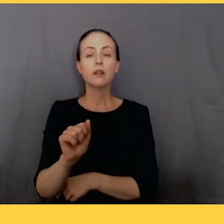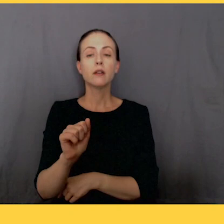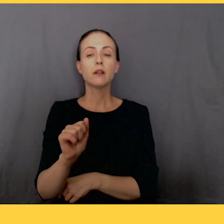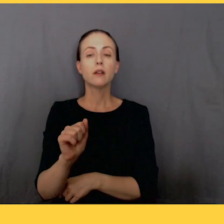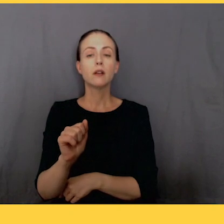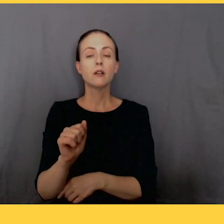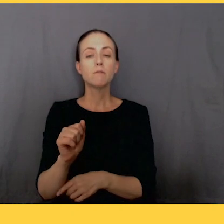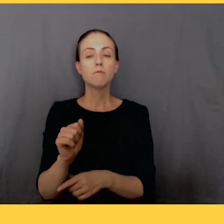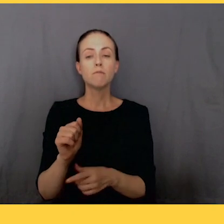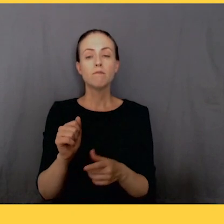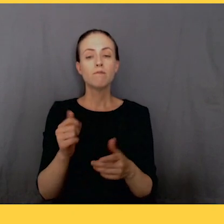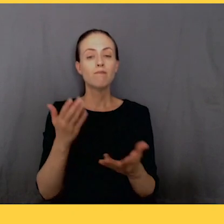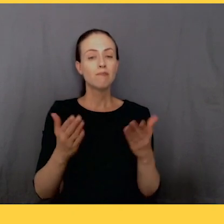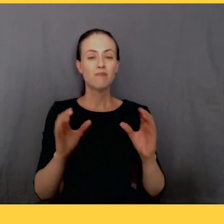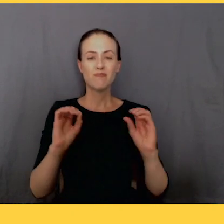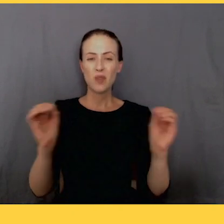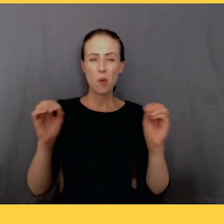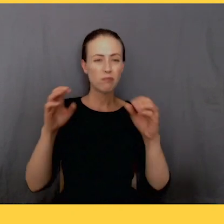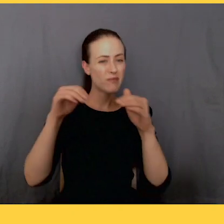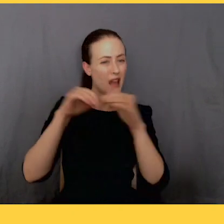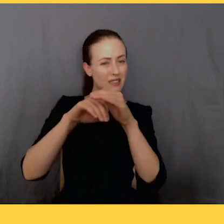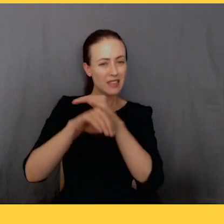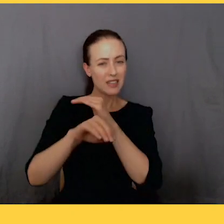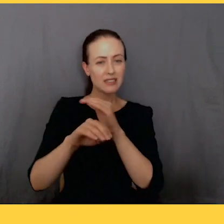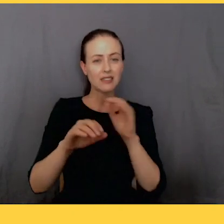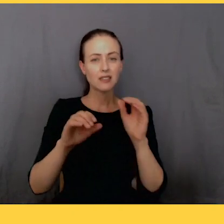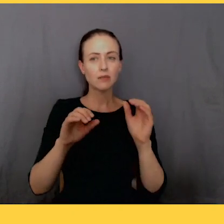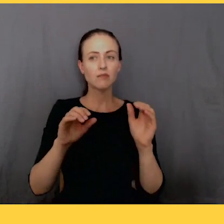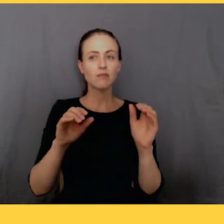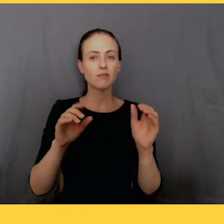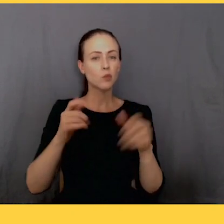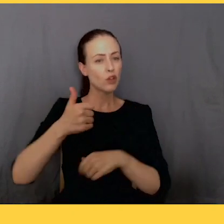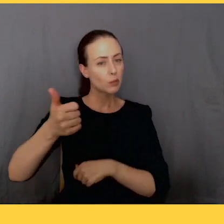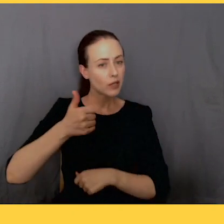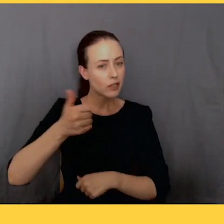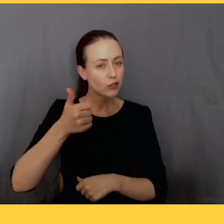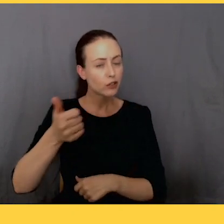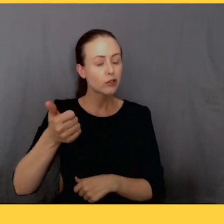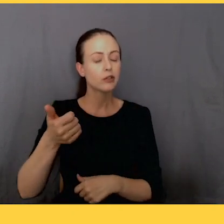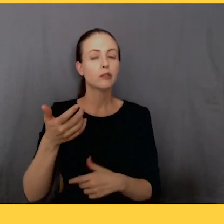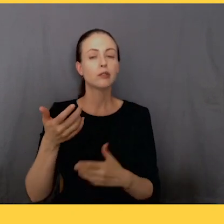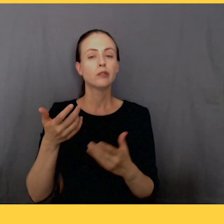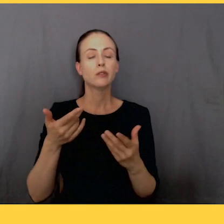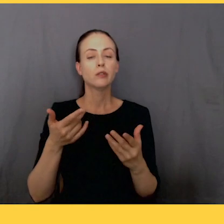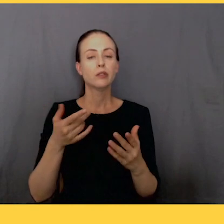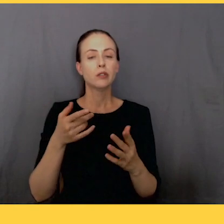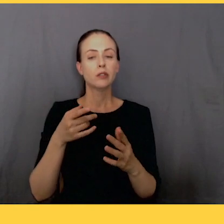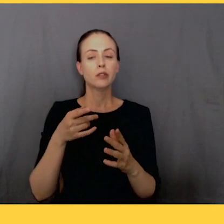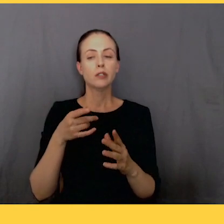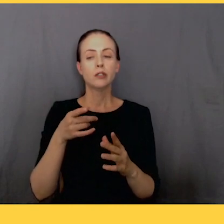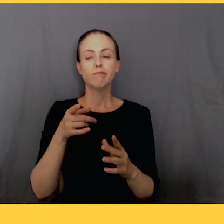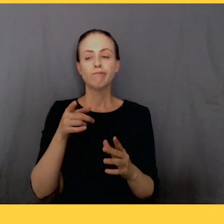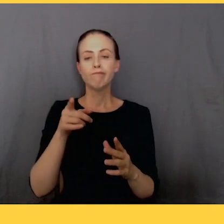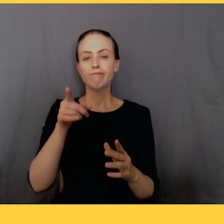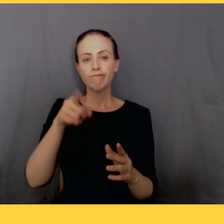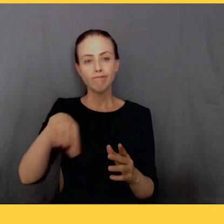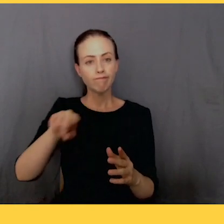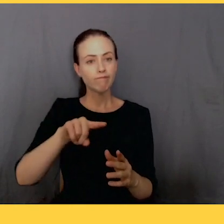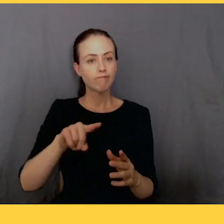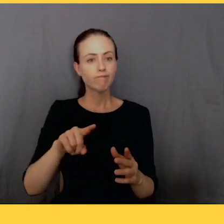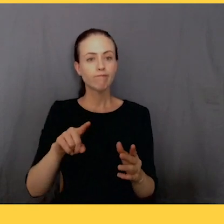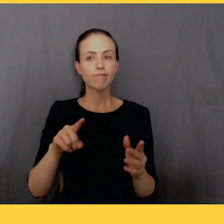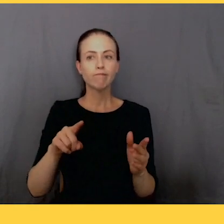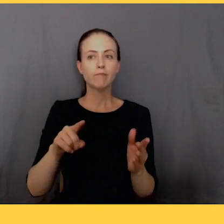have equal access or early access to transportation. Maybe customers who, as I said before, are